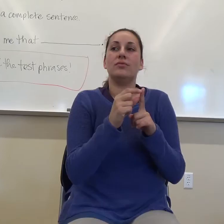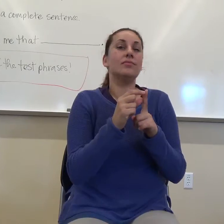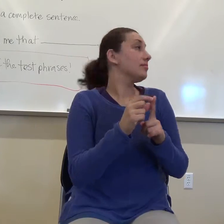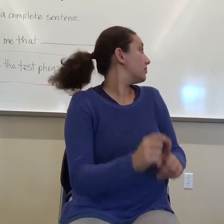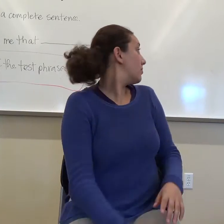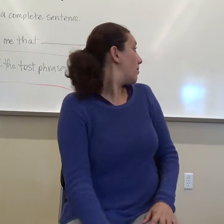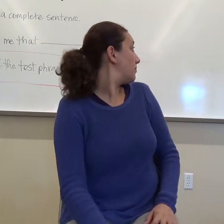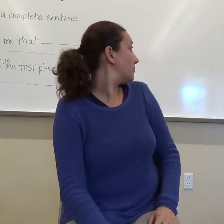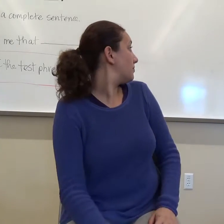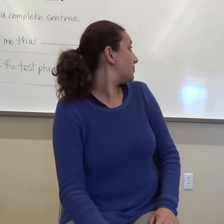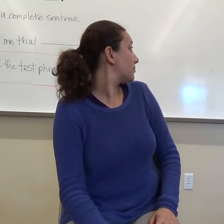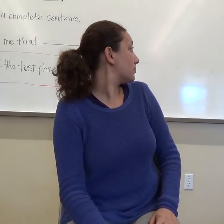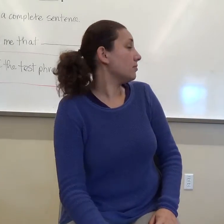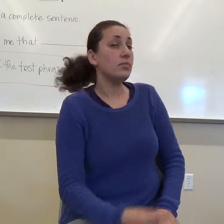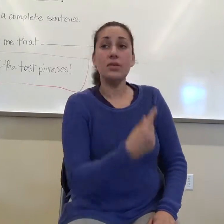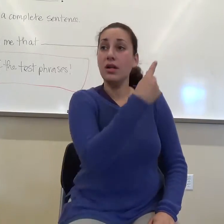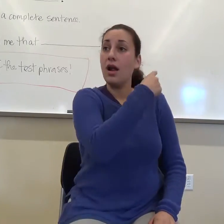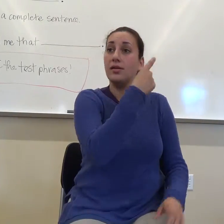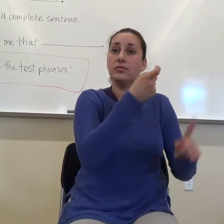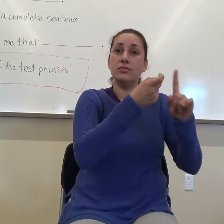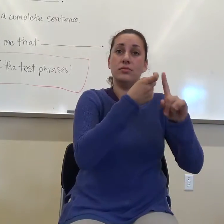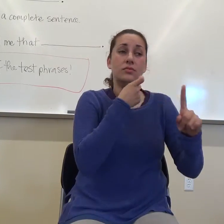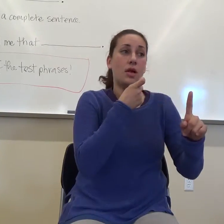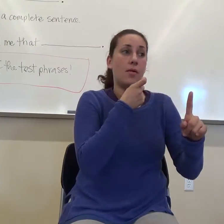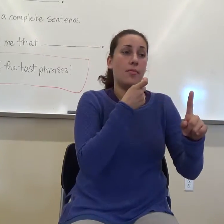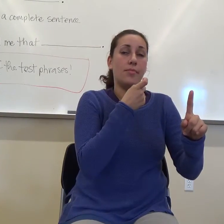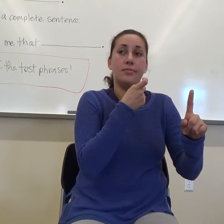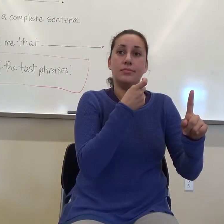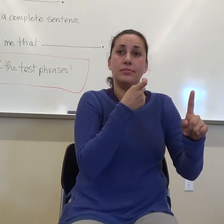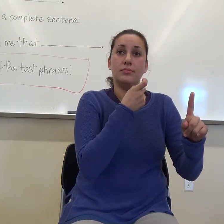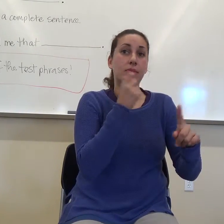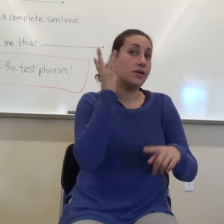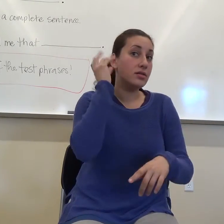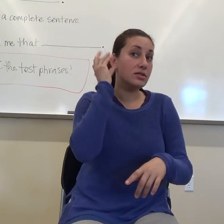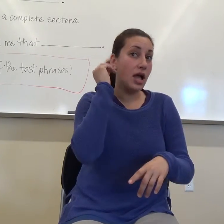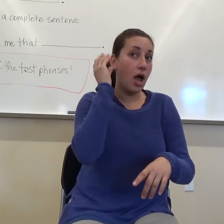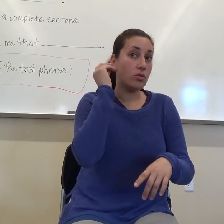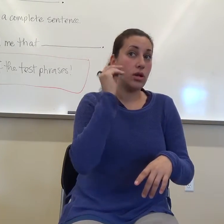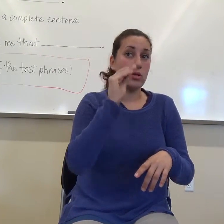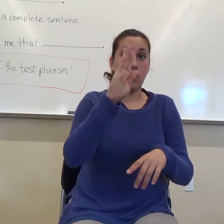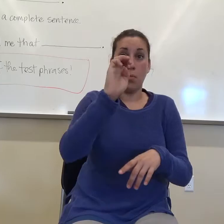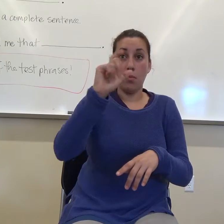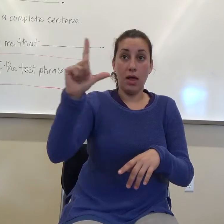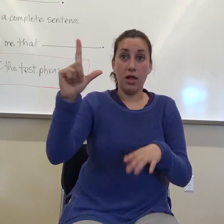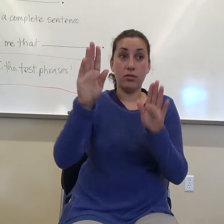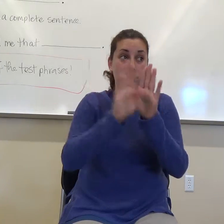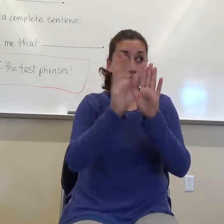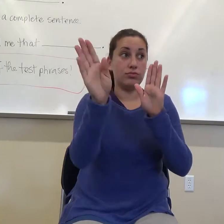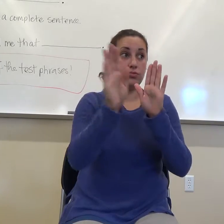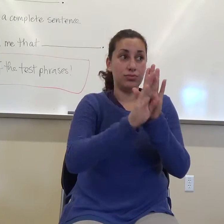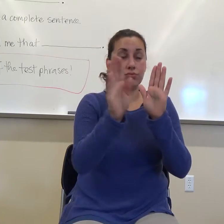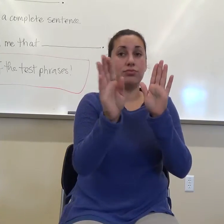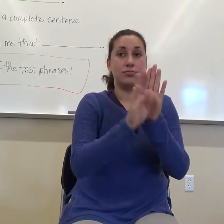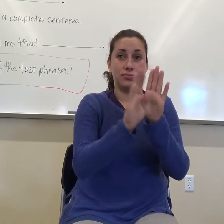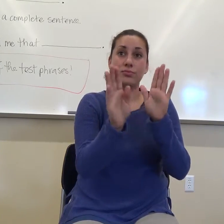this actually comes from the sound a bell makes. The bell's